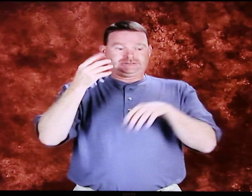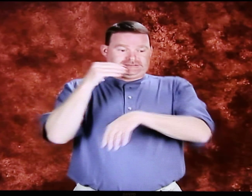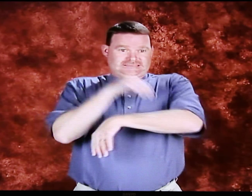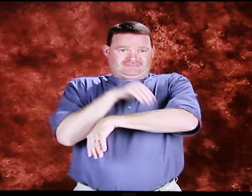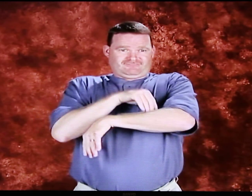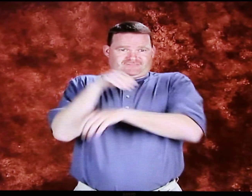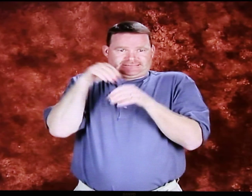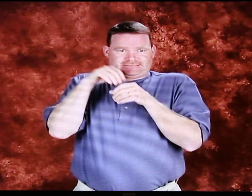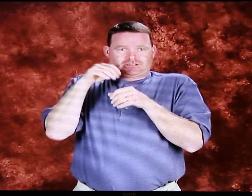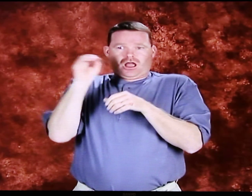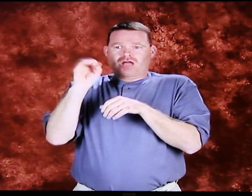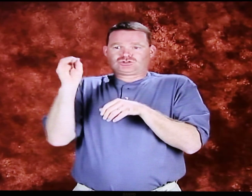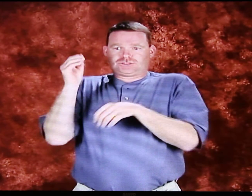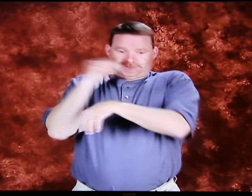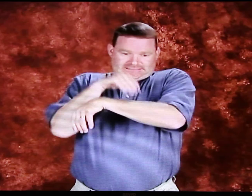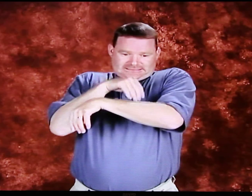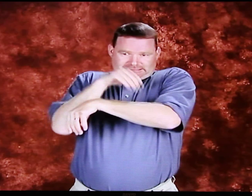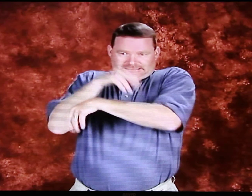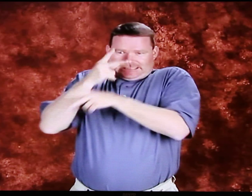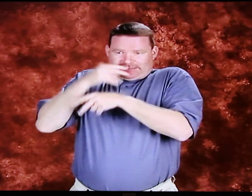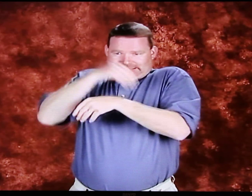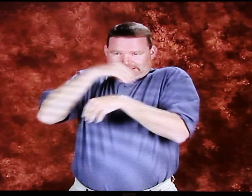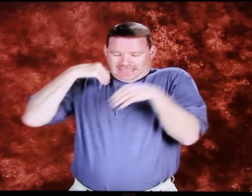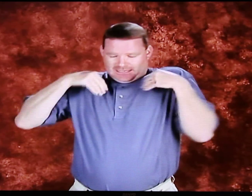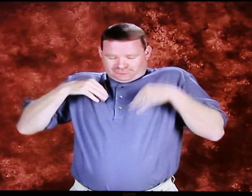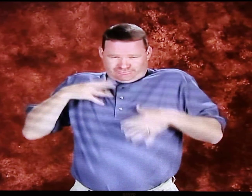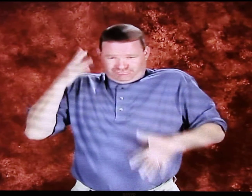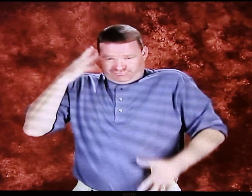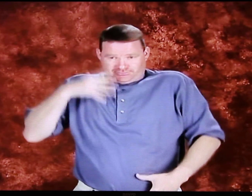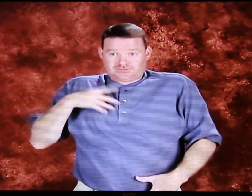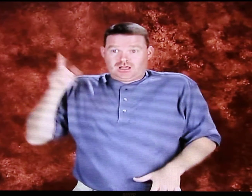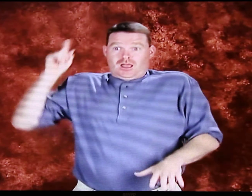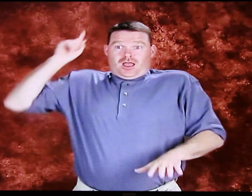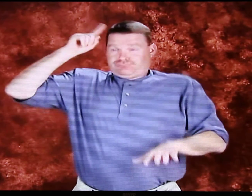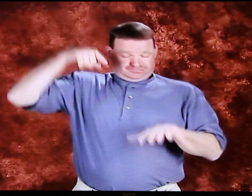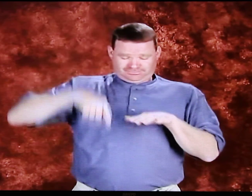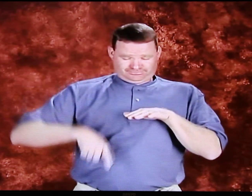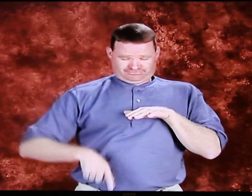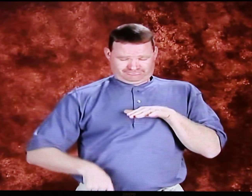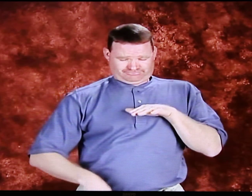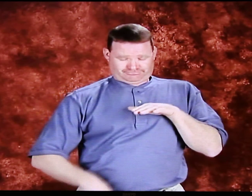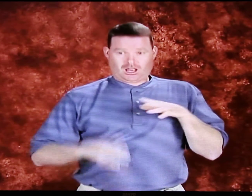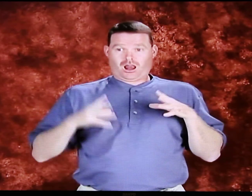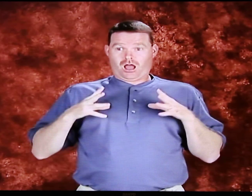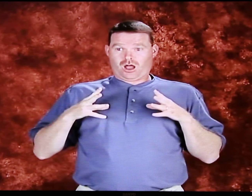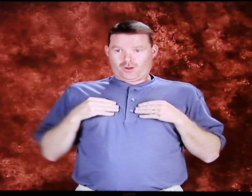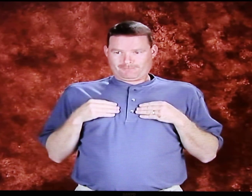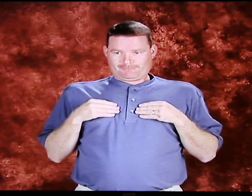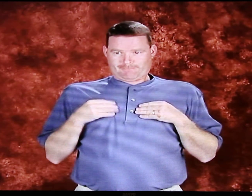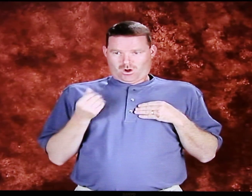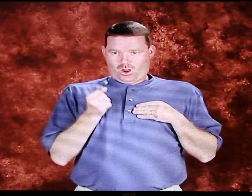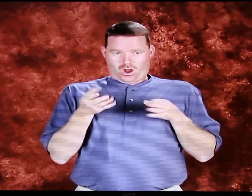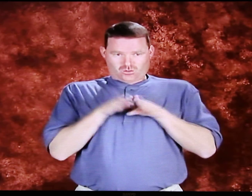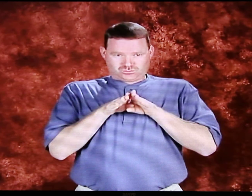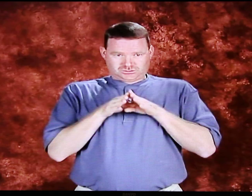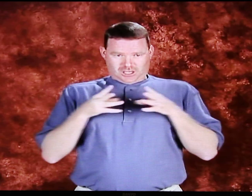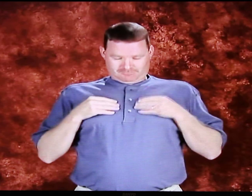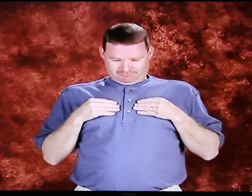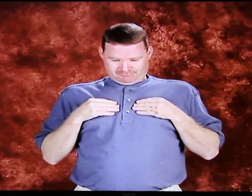is because it stores oxygen inside of its body. So then when it goes so far down, it